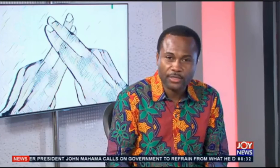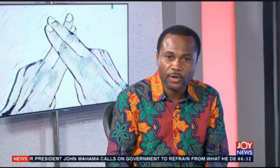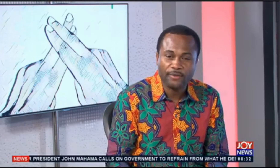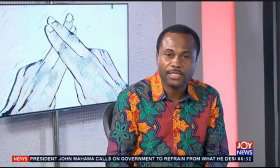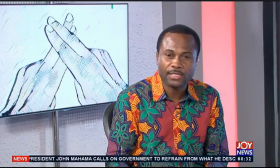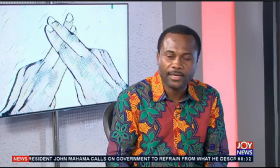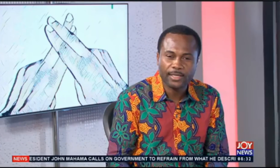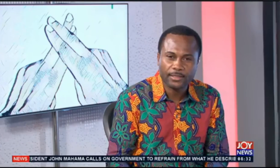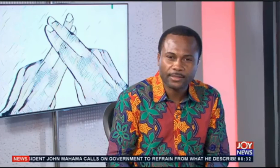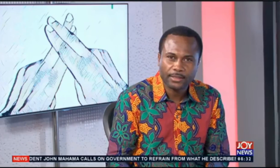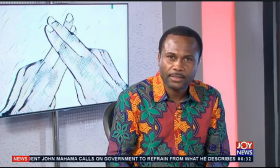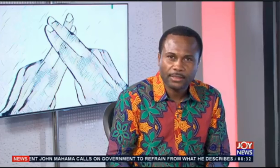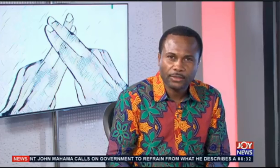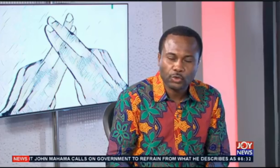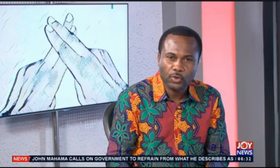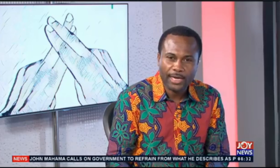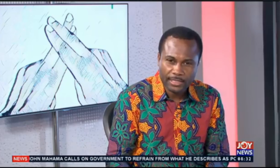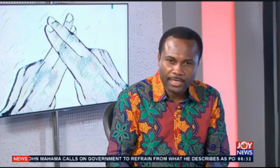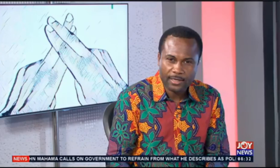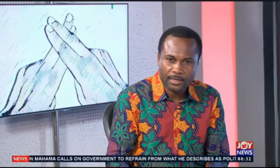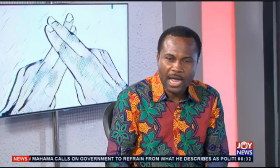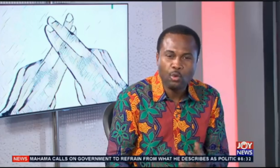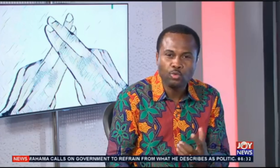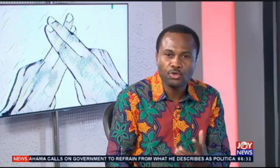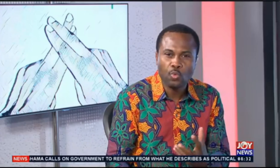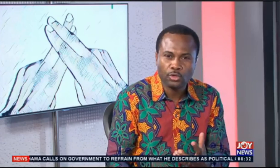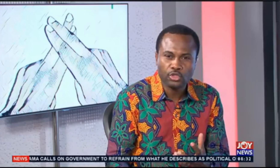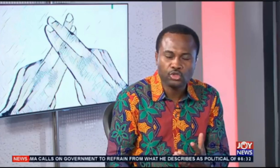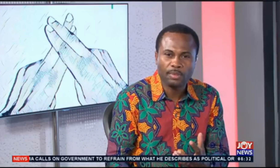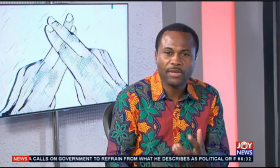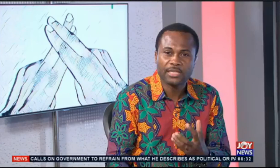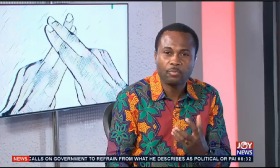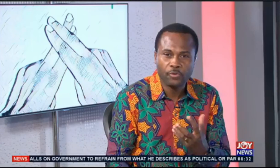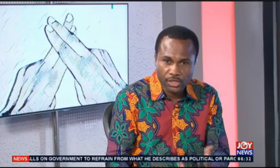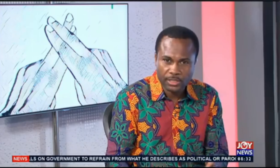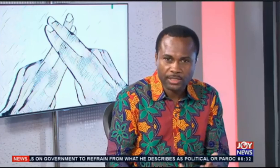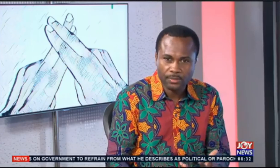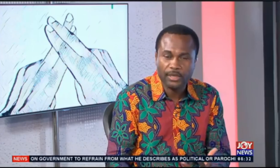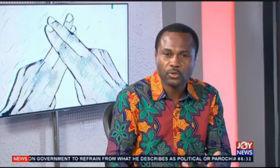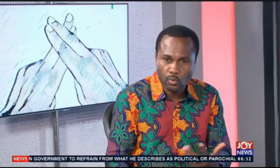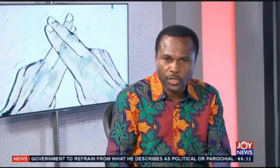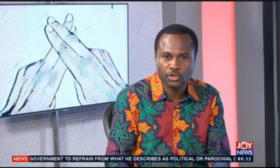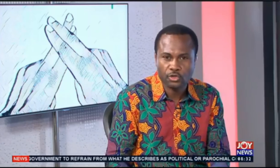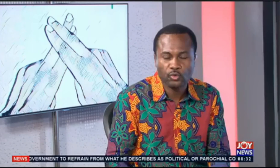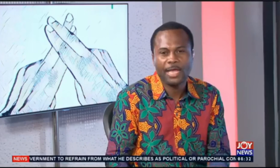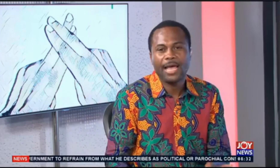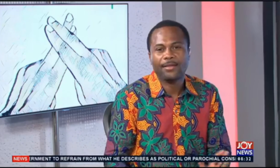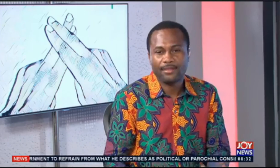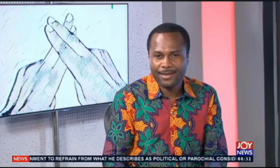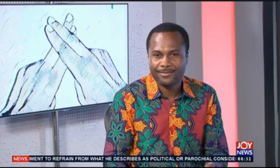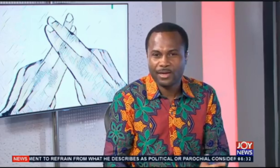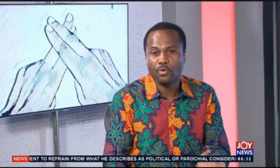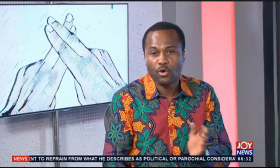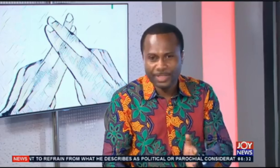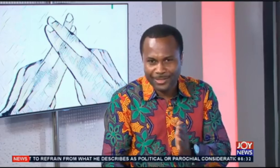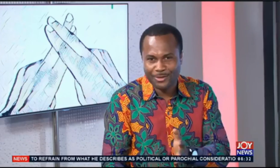journey you have decided to undertake, how would you want to be best appreciated based on the work you do? And